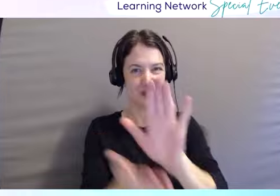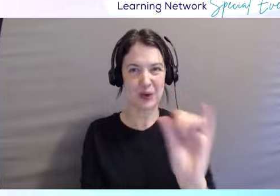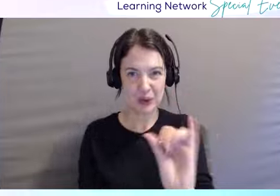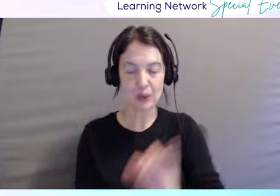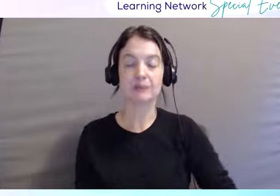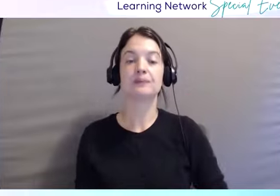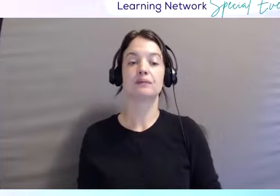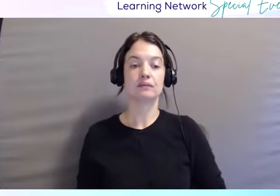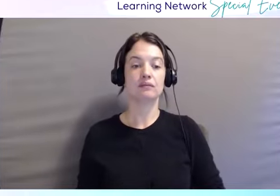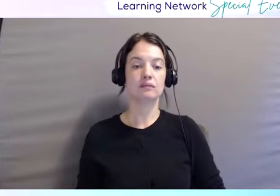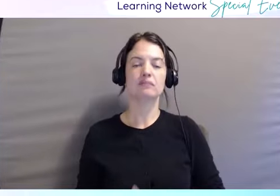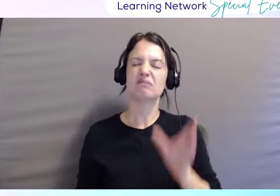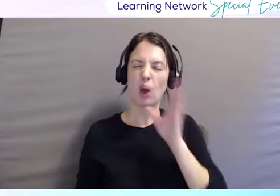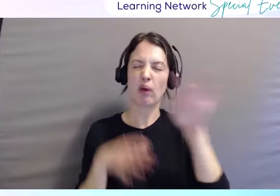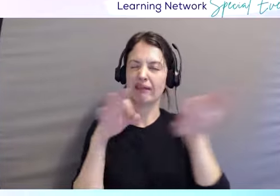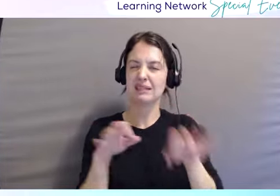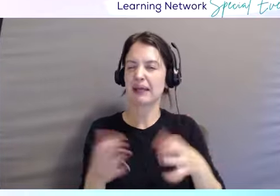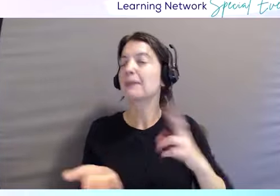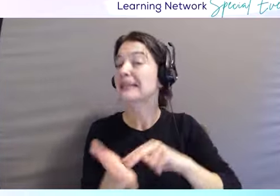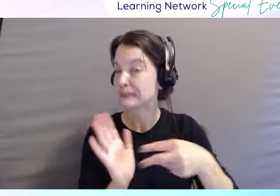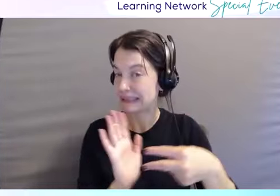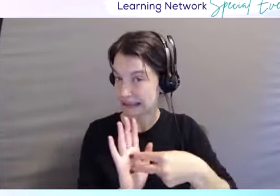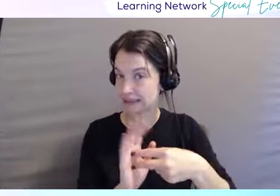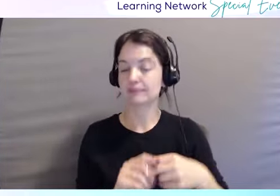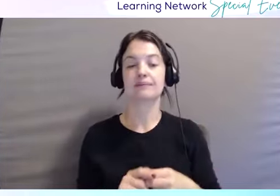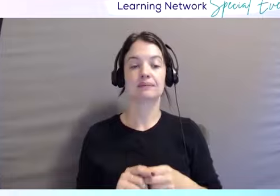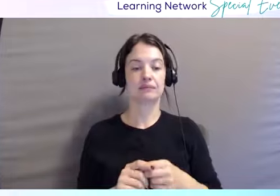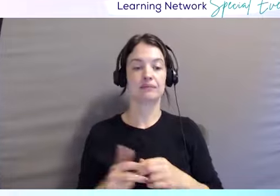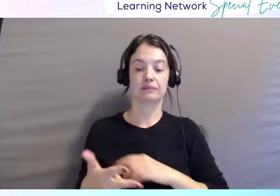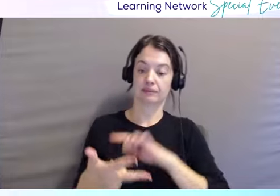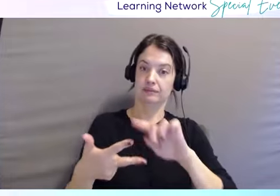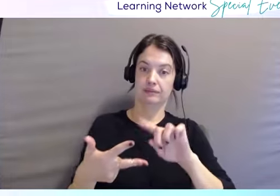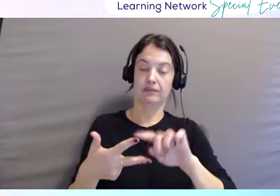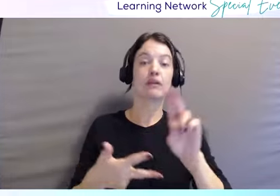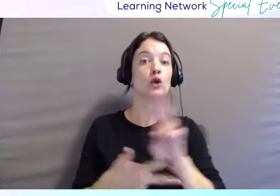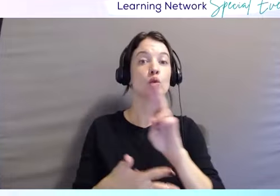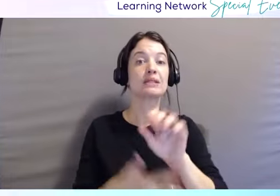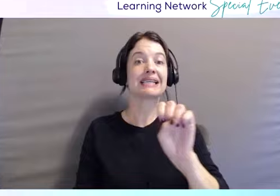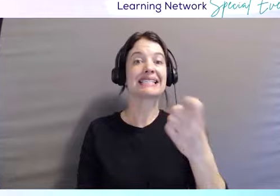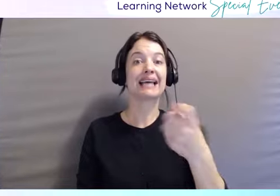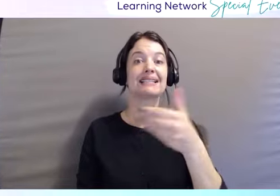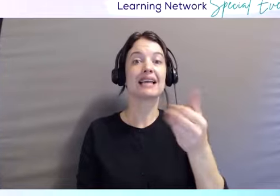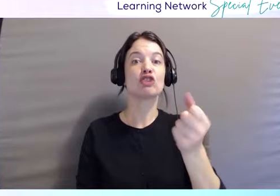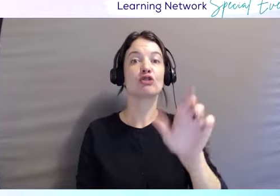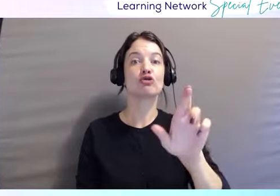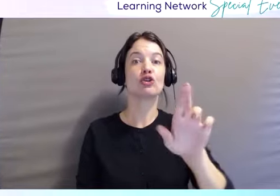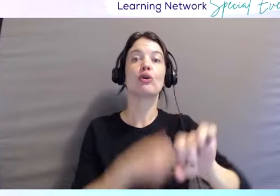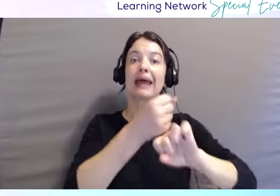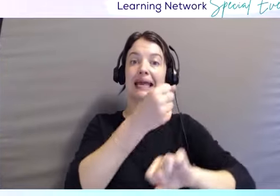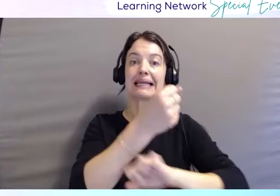means will become evident. We use Sex and Gender-Based Analysis Plus, which is more of a tool to